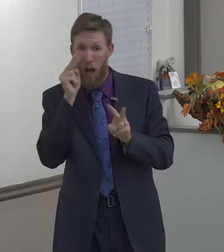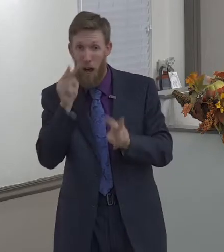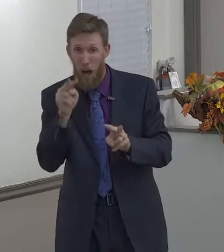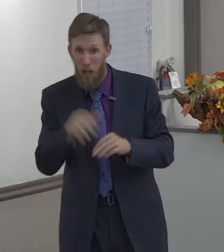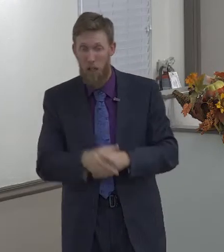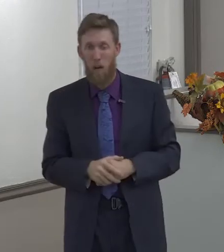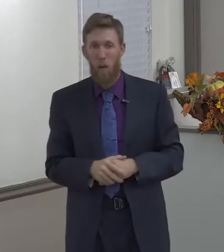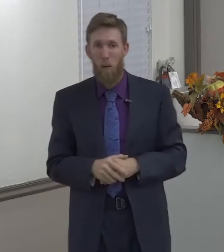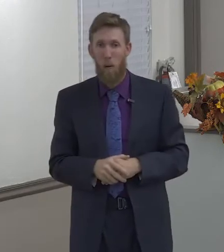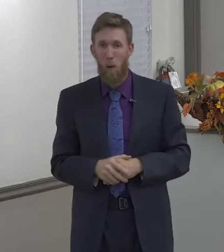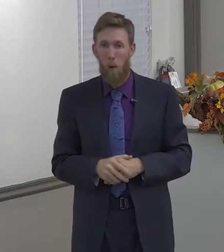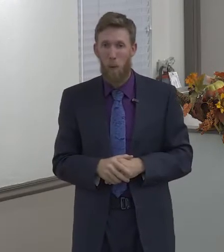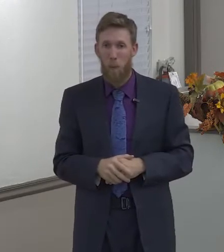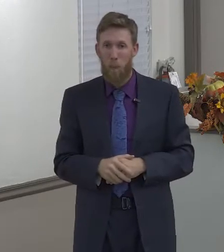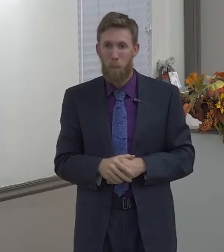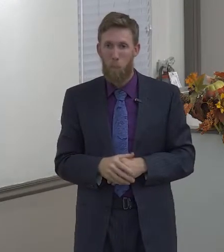anything.